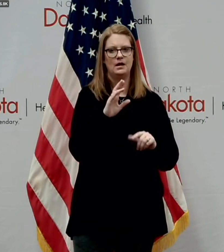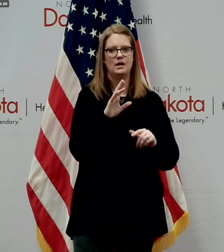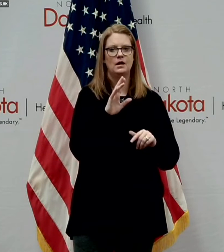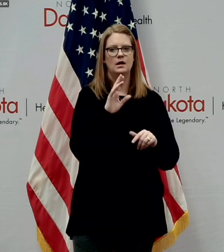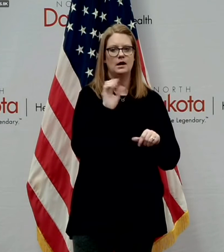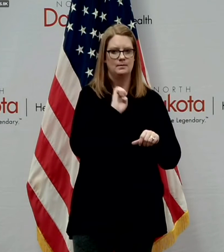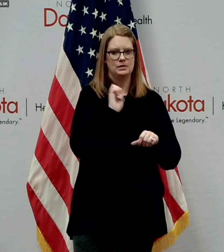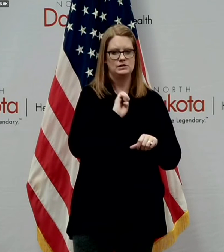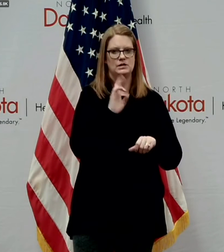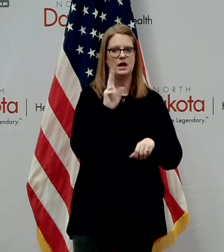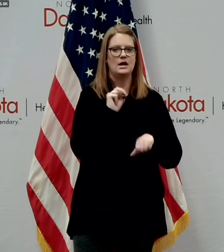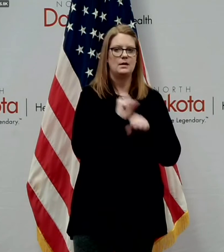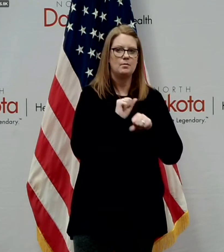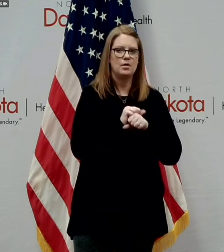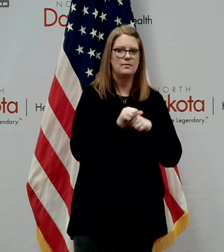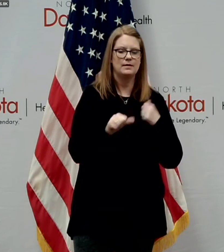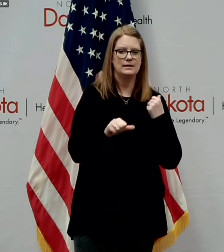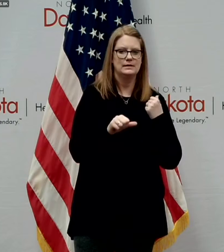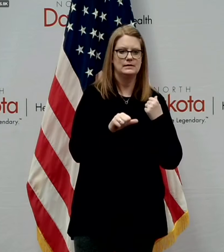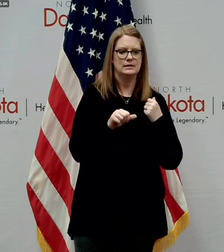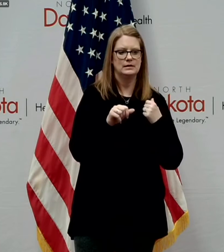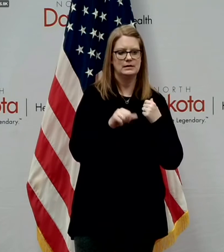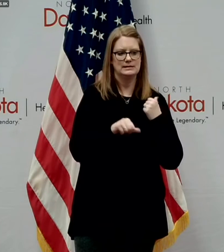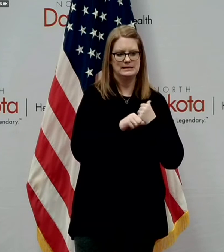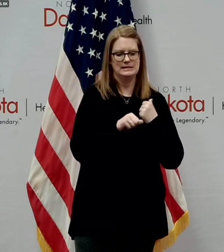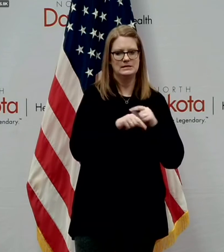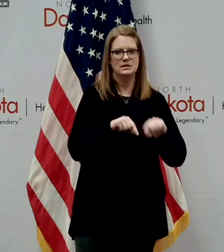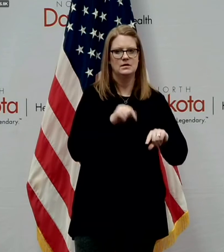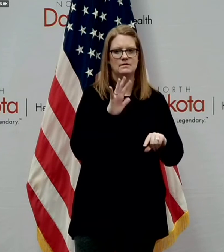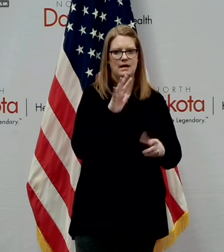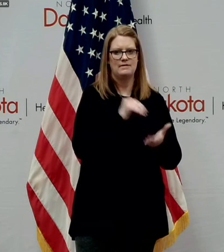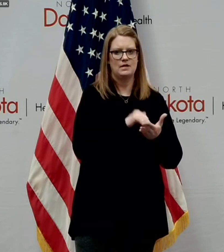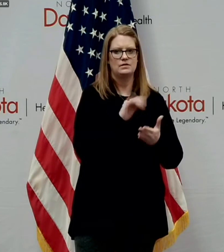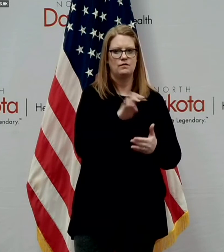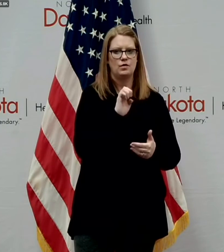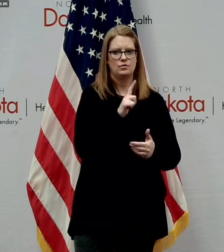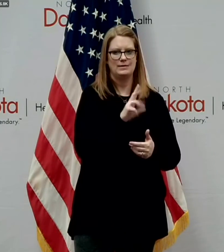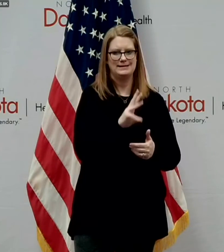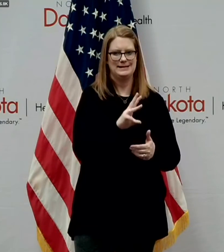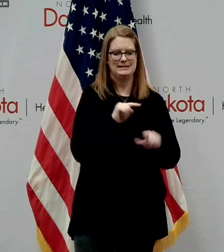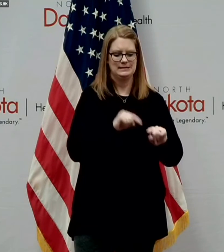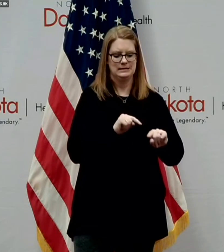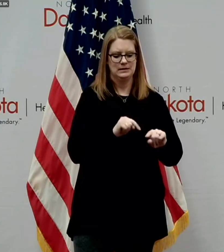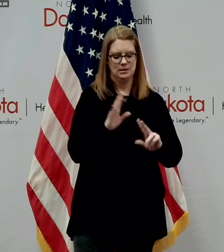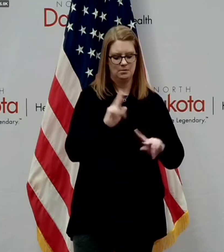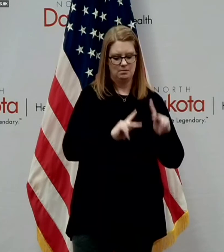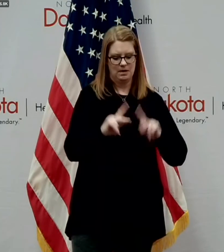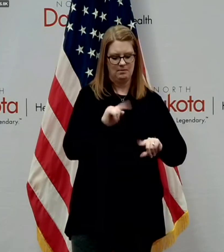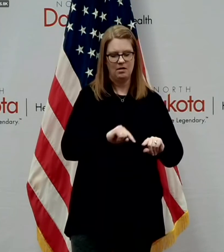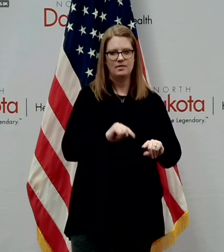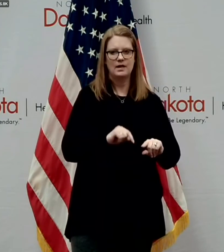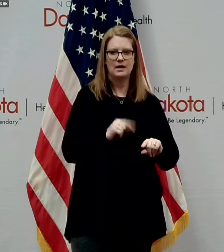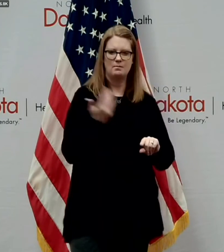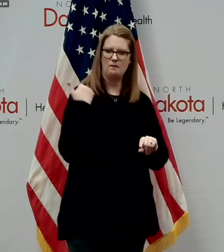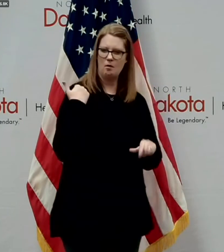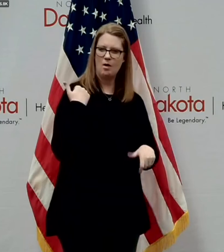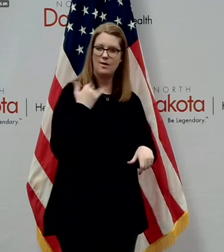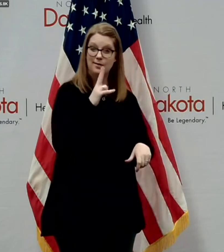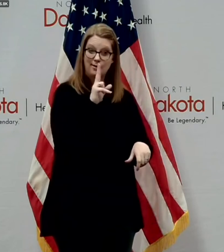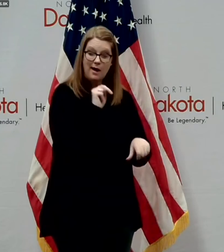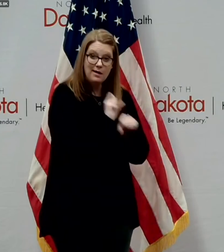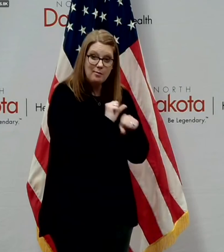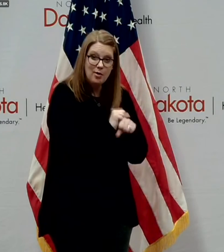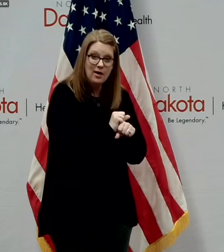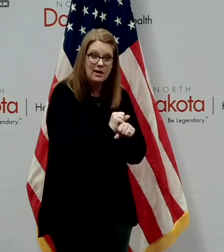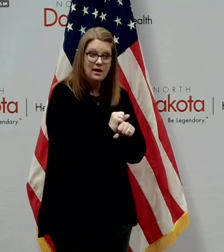unemployment compensation that also started on April 4th. There's 5,426. That's for people that were unemployed, but their